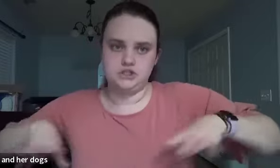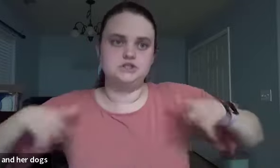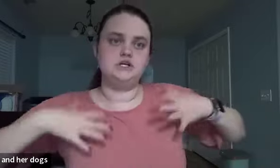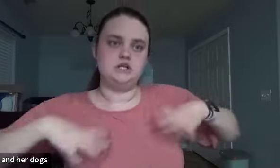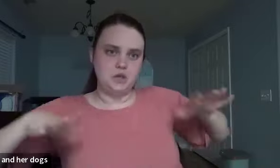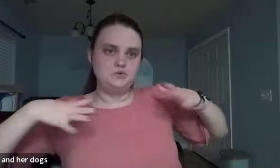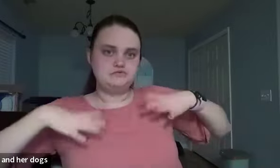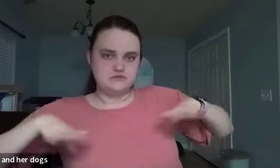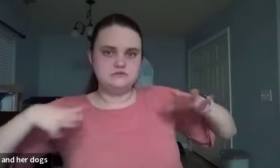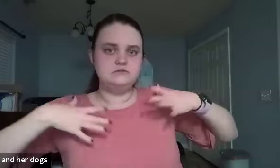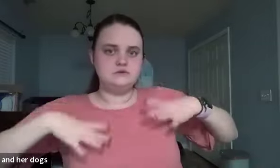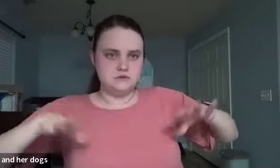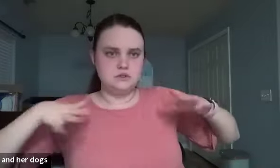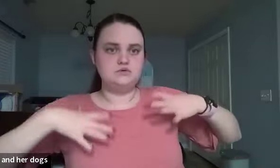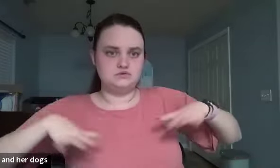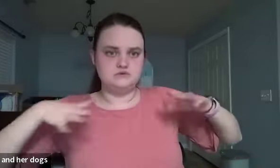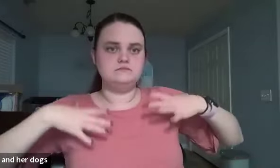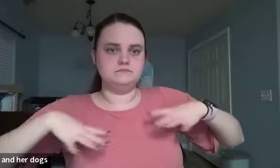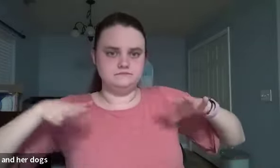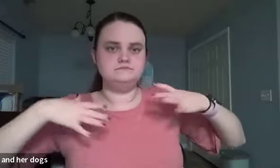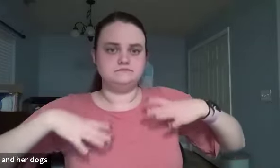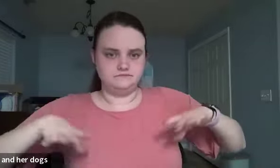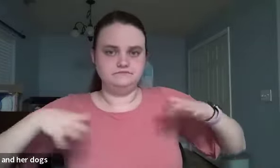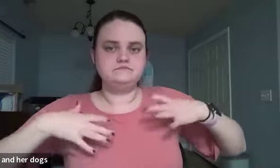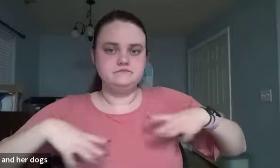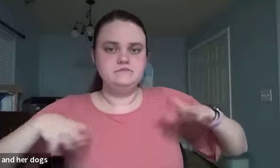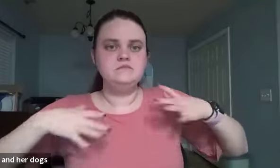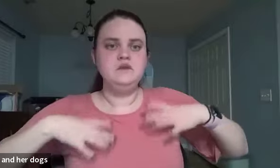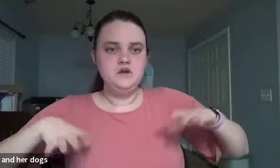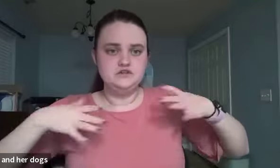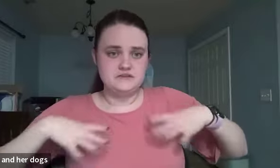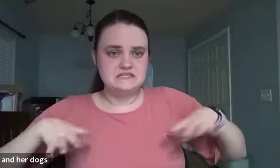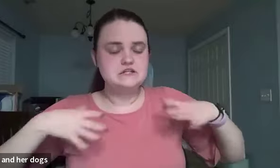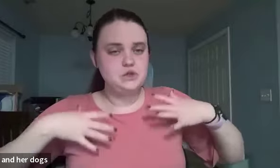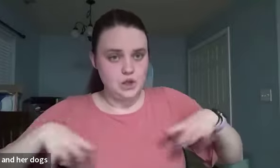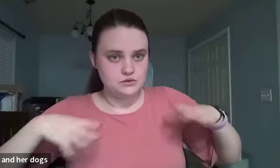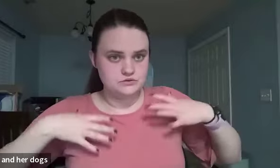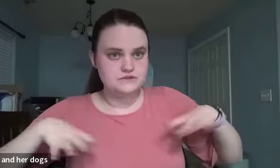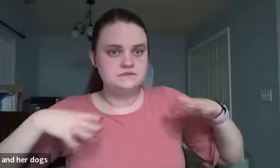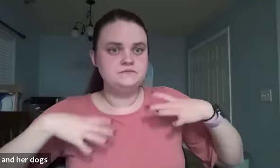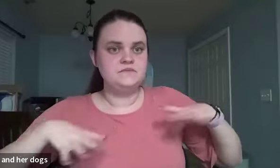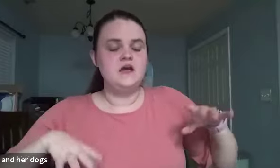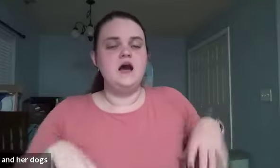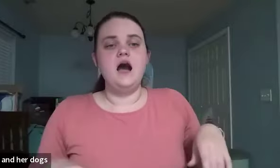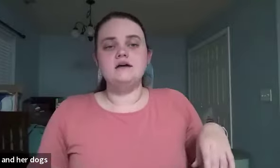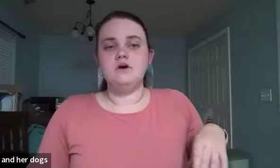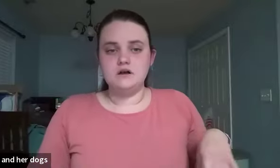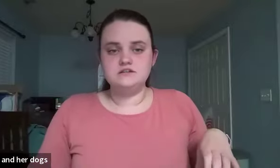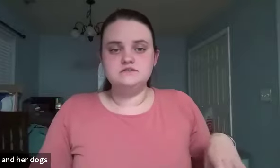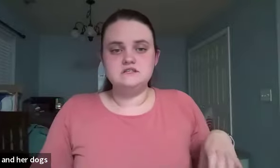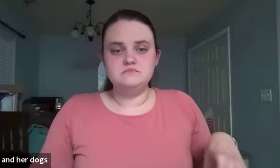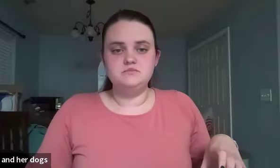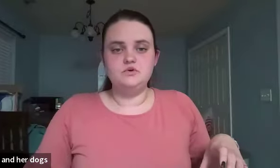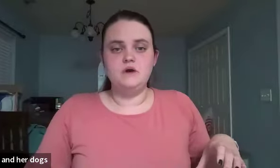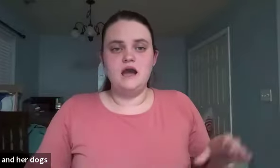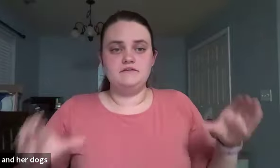shirt. Clothes. Clothes. So this is clothes. I've also seen people have